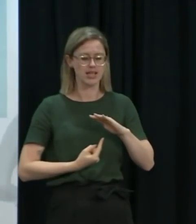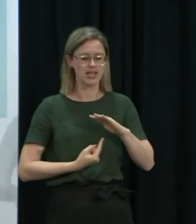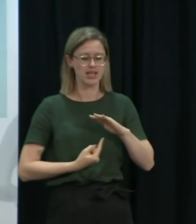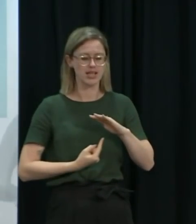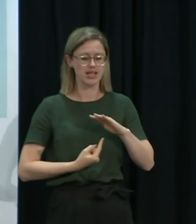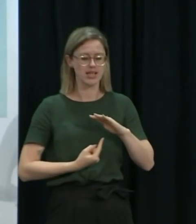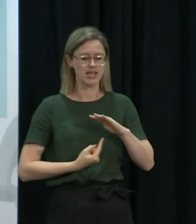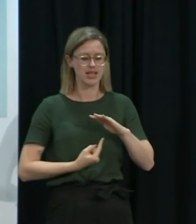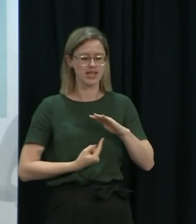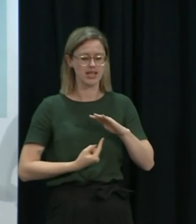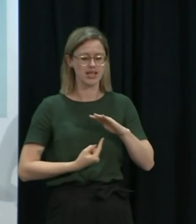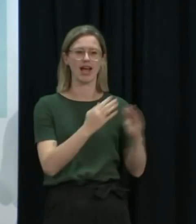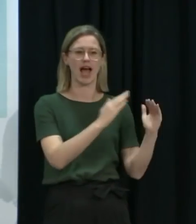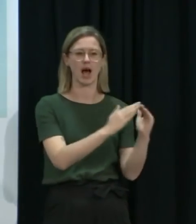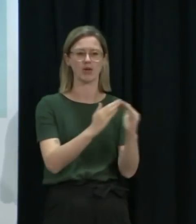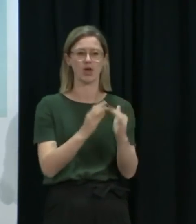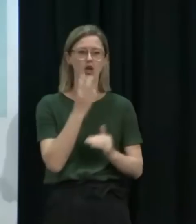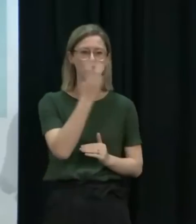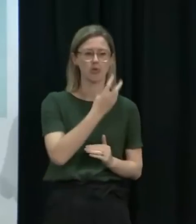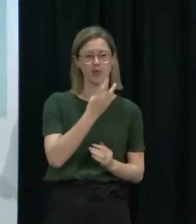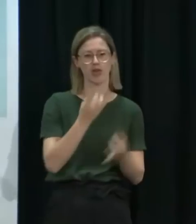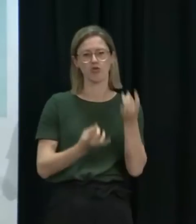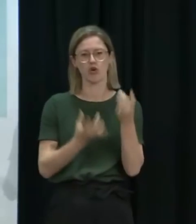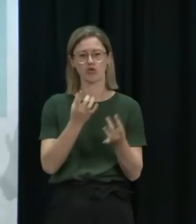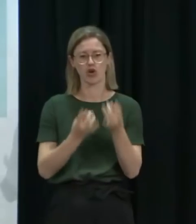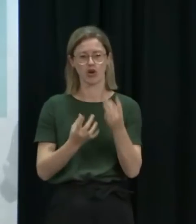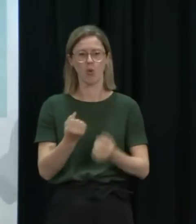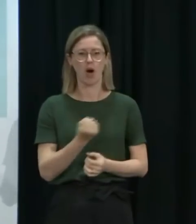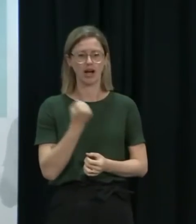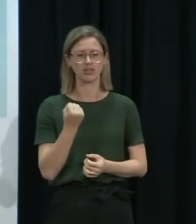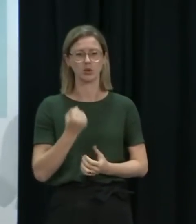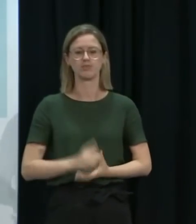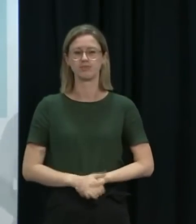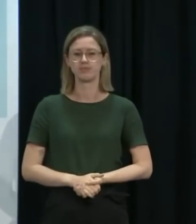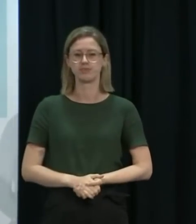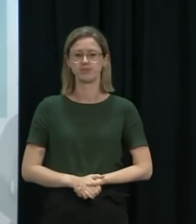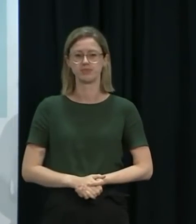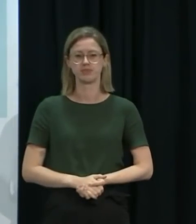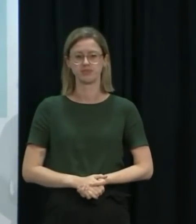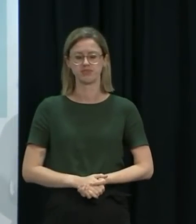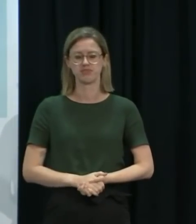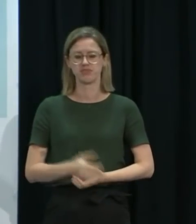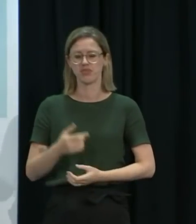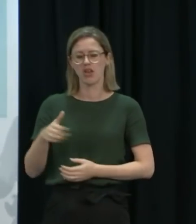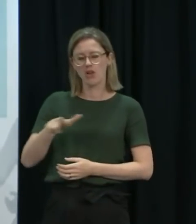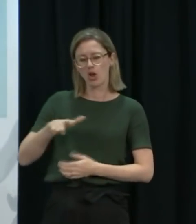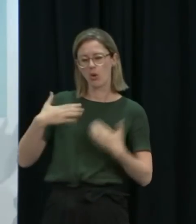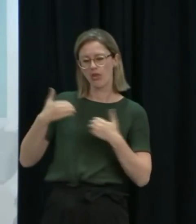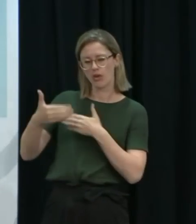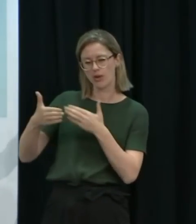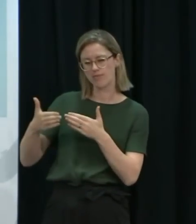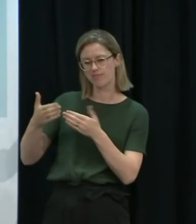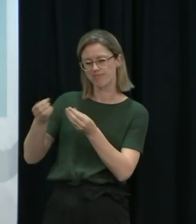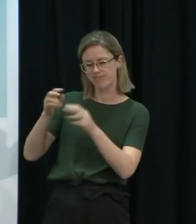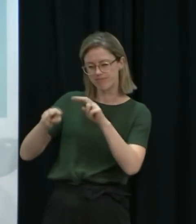in Plymouth, Rotorua and Waikato. On the advice of the local health unit, public